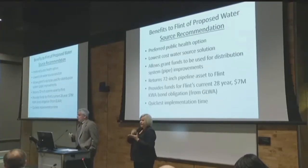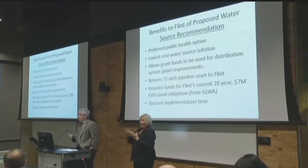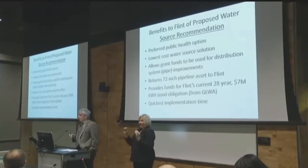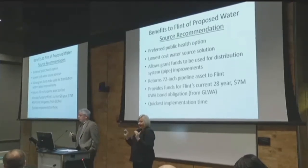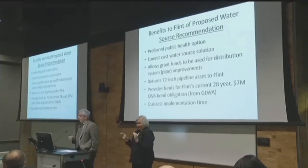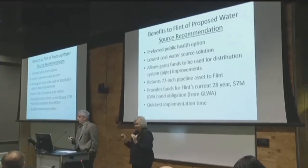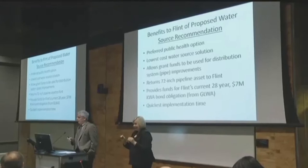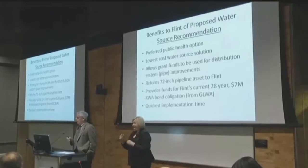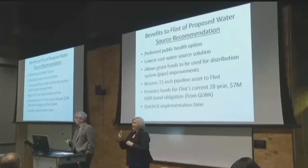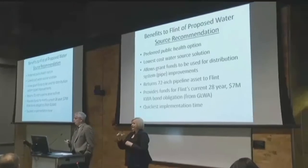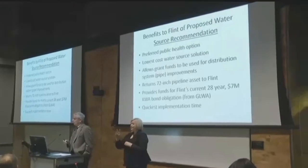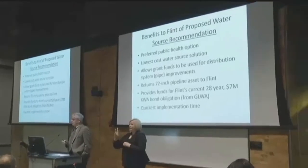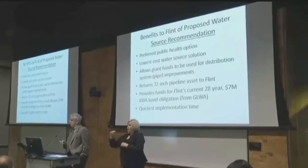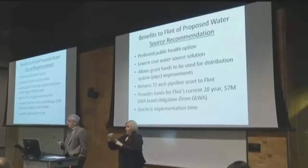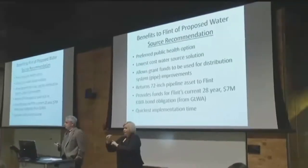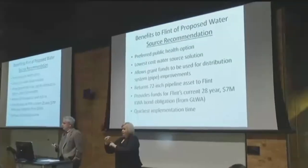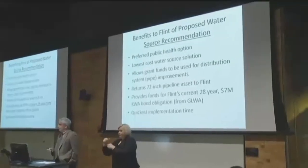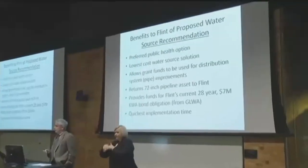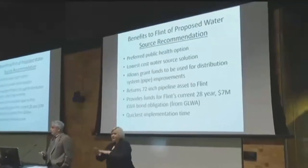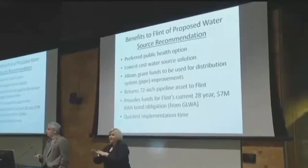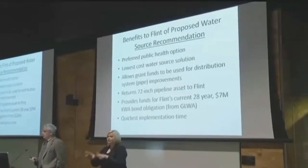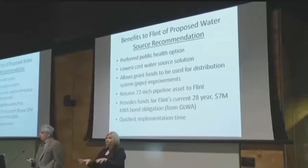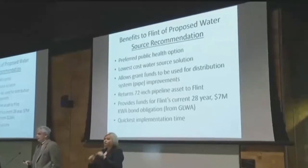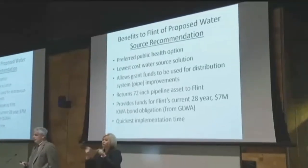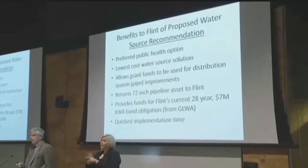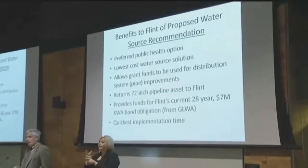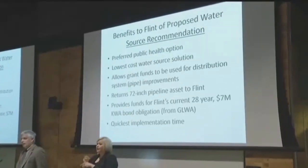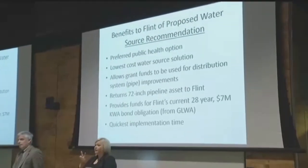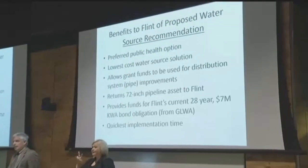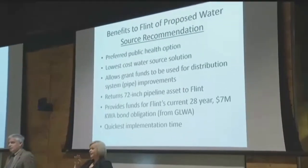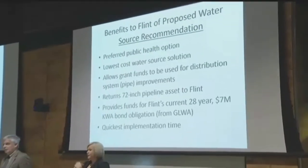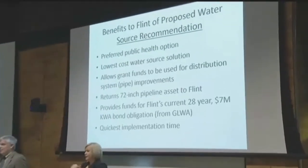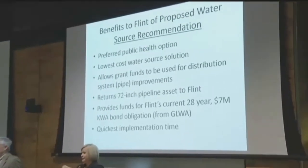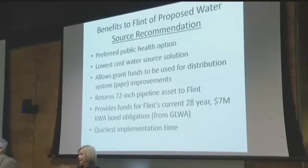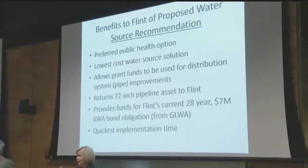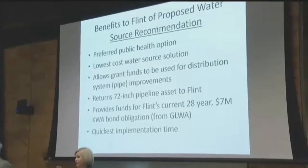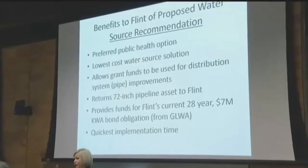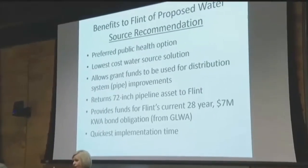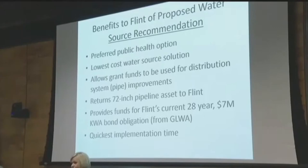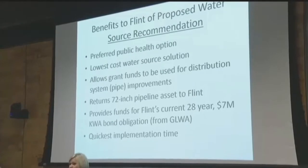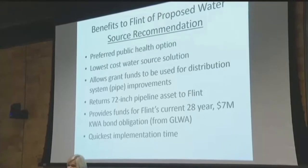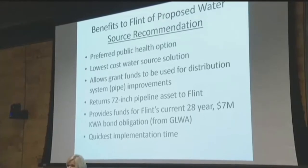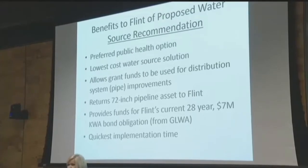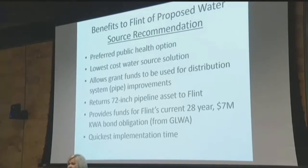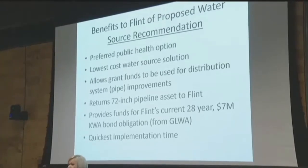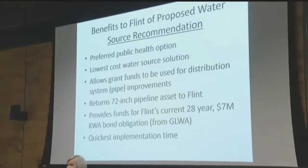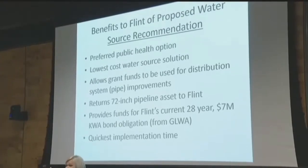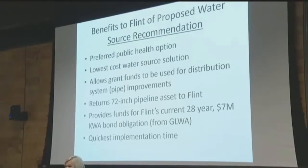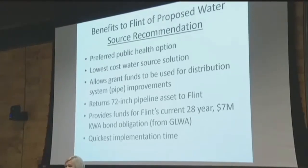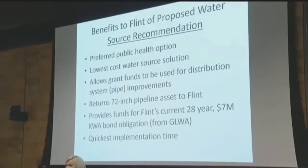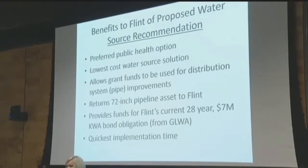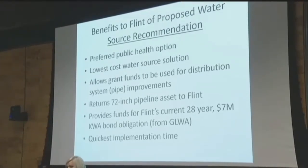GLIWA steps in and takes care of the 28-year, $7 million a year bond obligation. That's $196